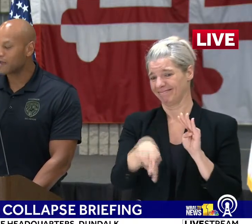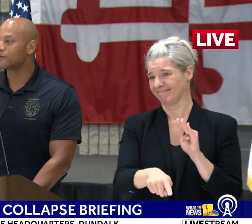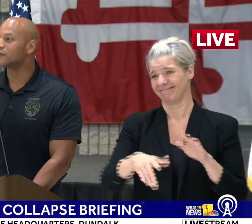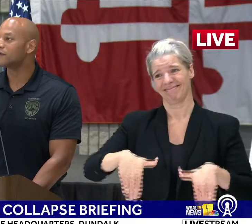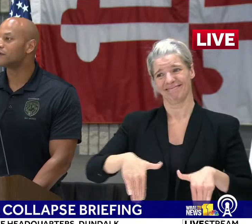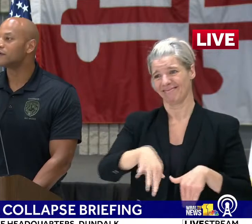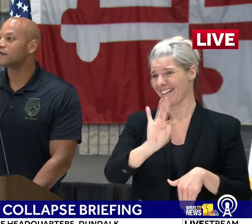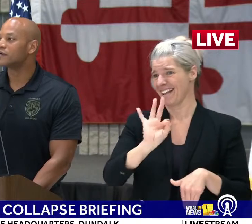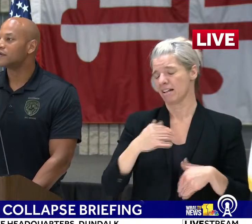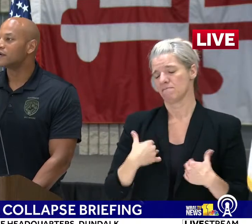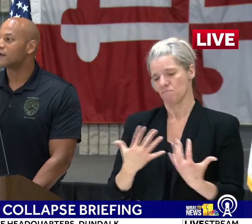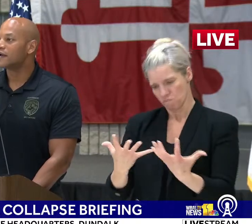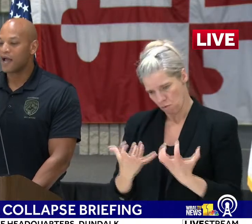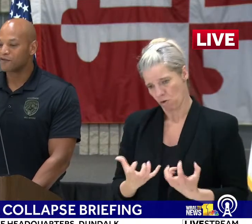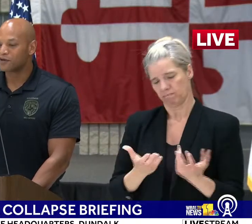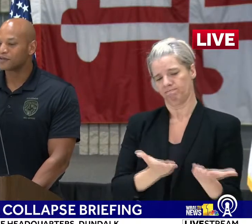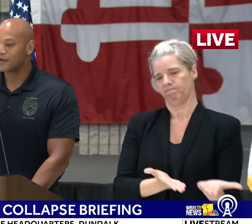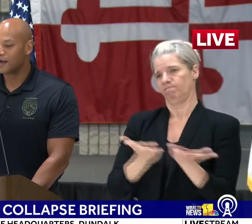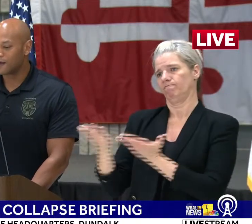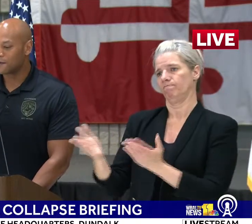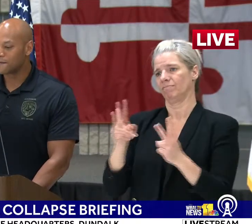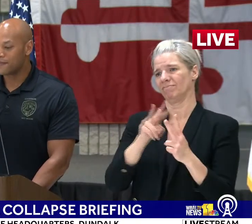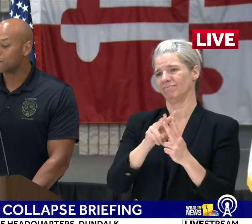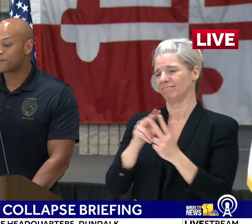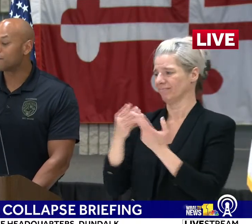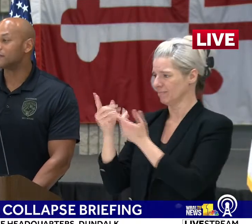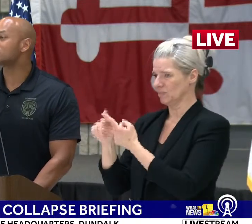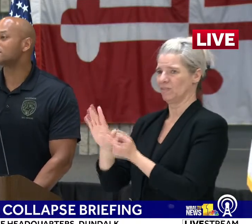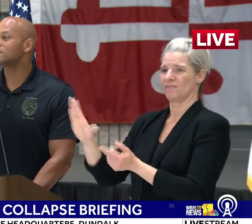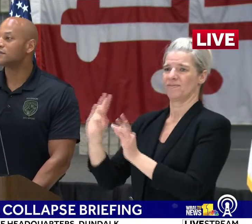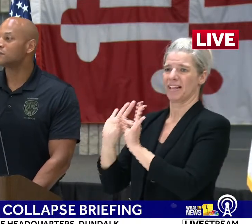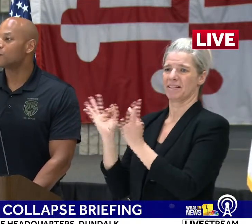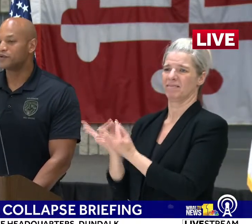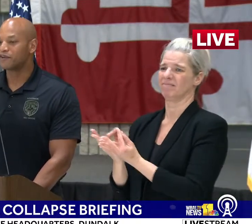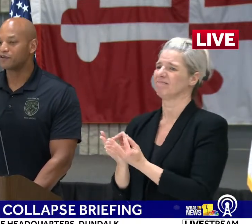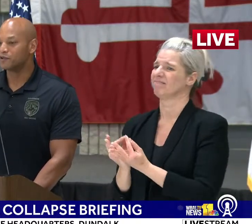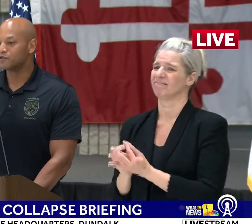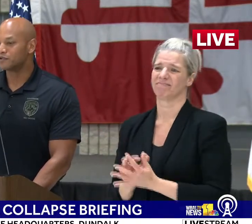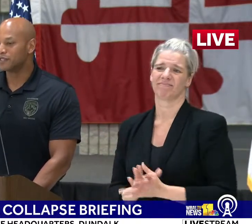And we will never, ever,